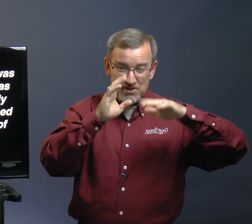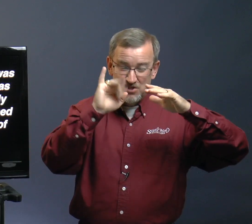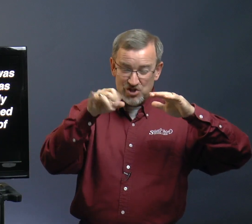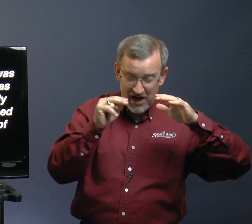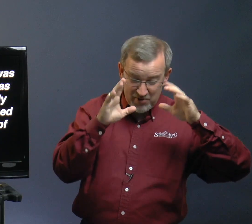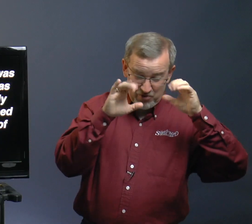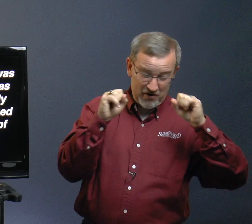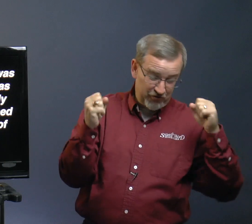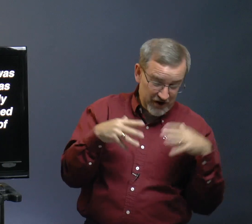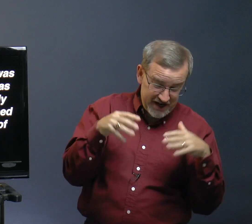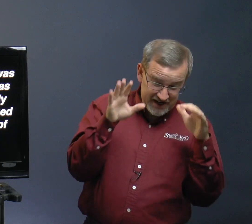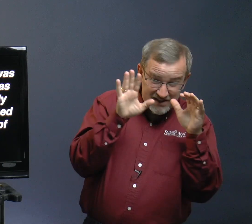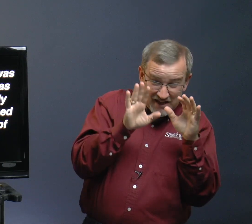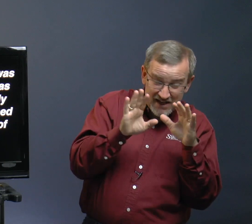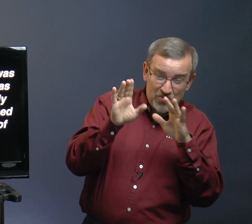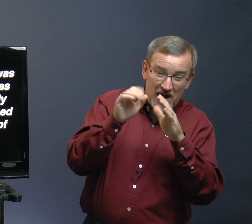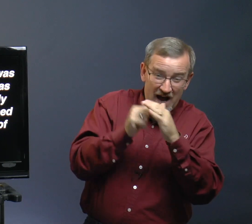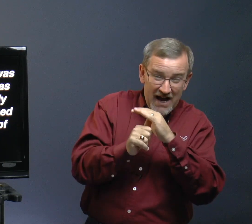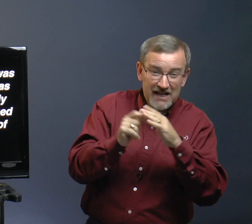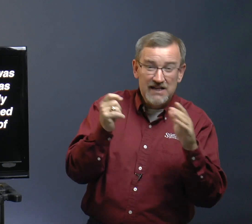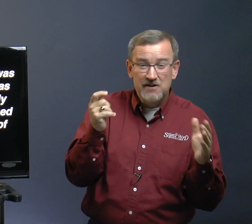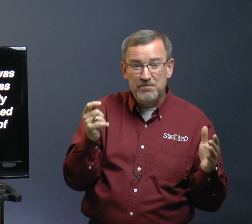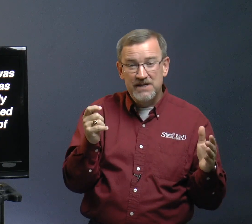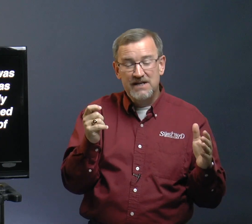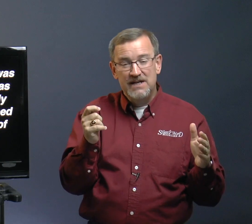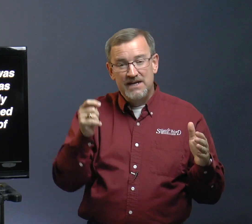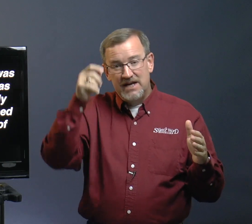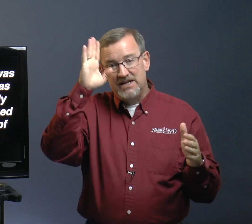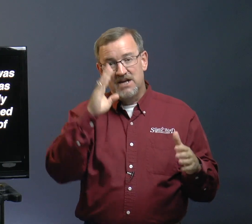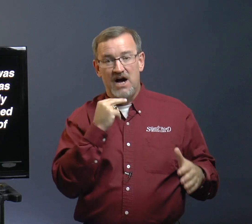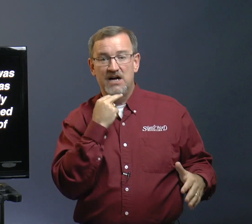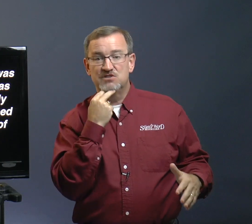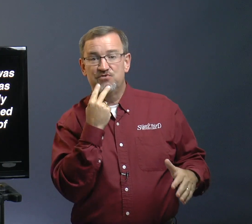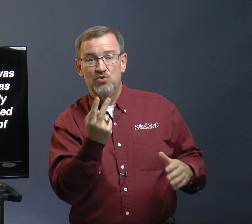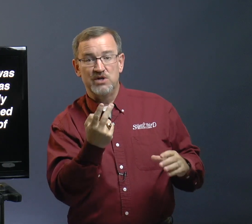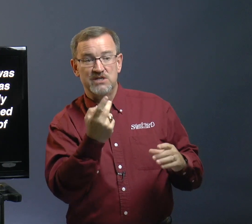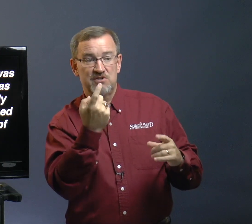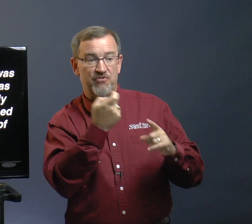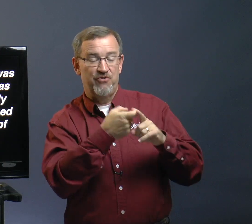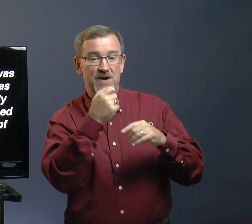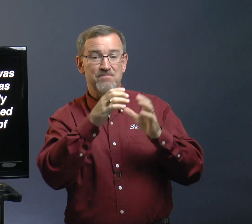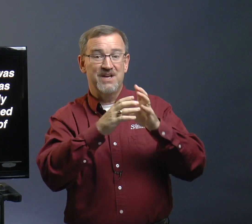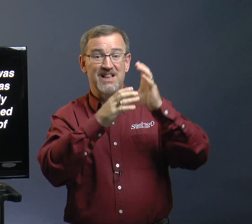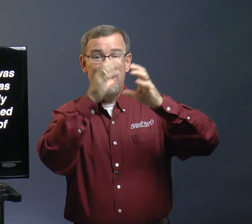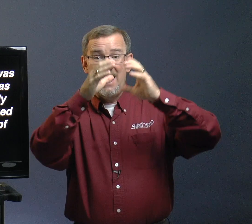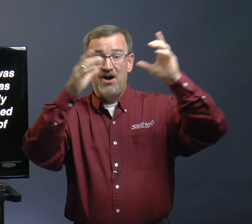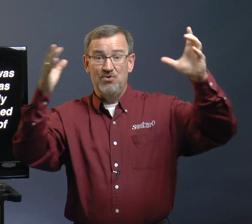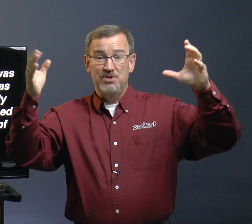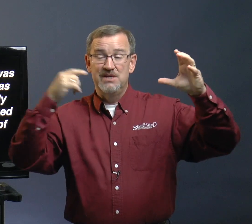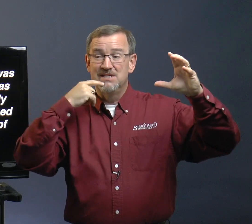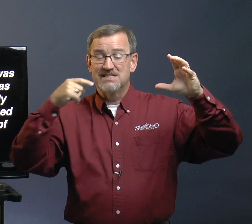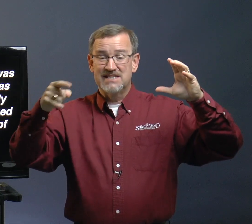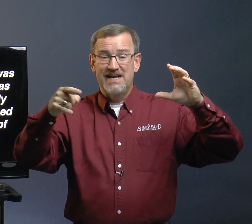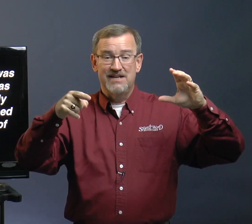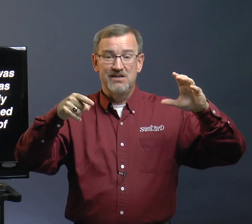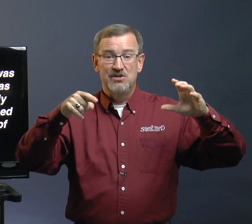and John were afraid and they were hiding a little bit. And God's voice from the cloud said